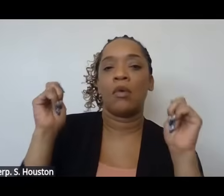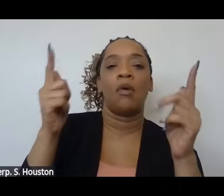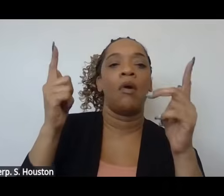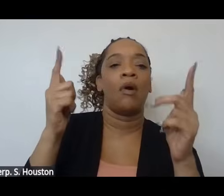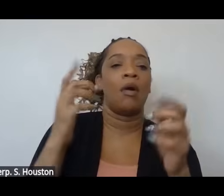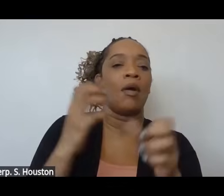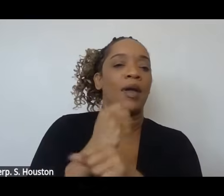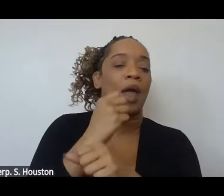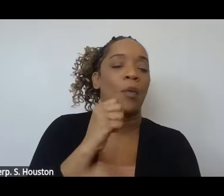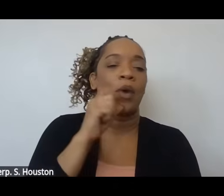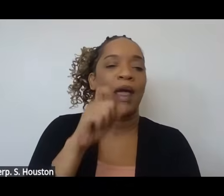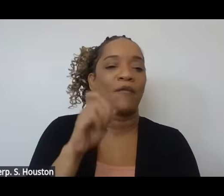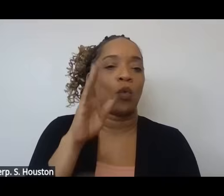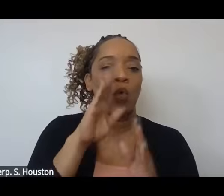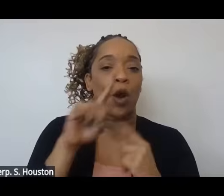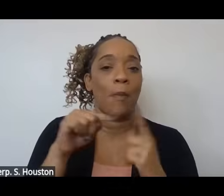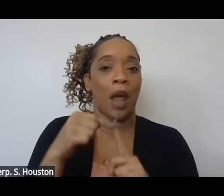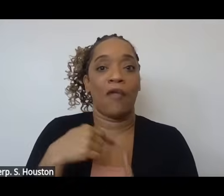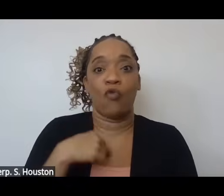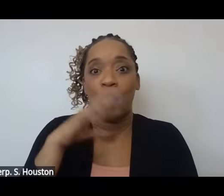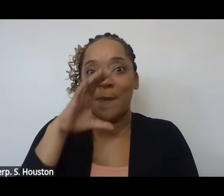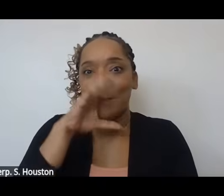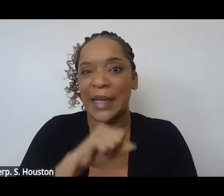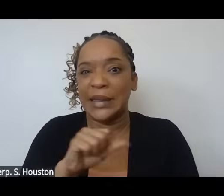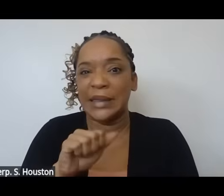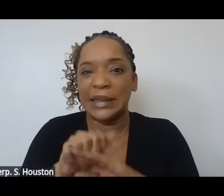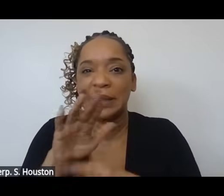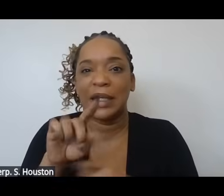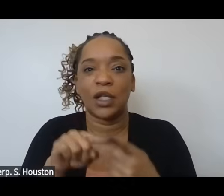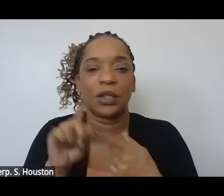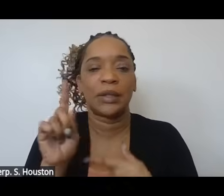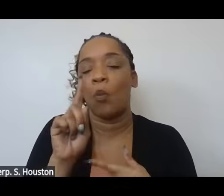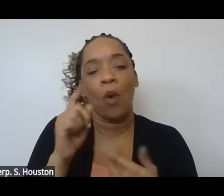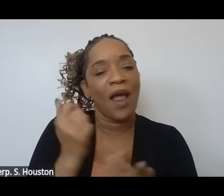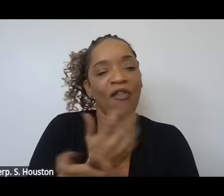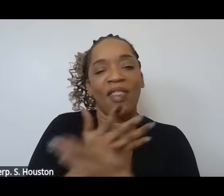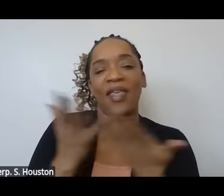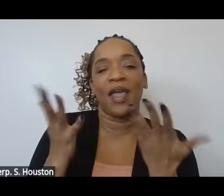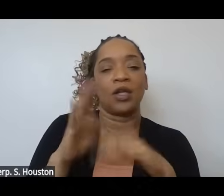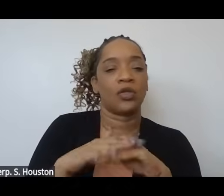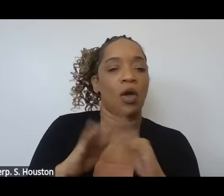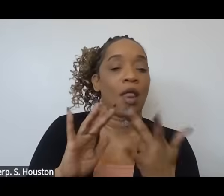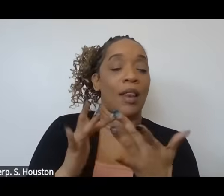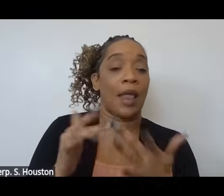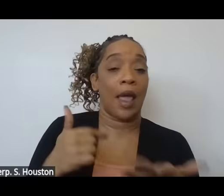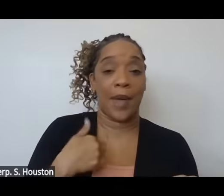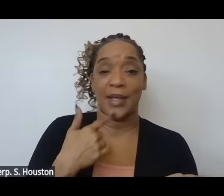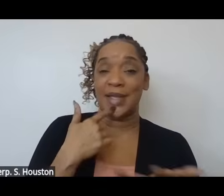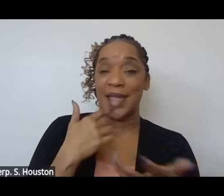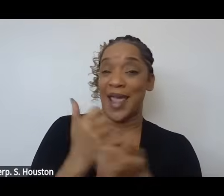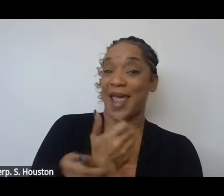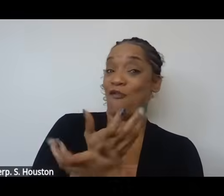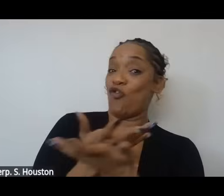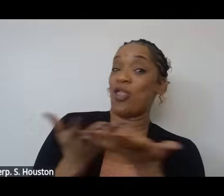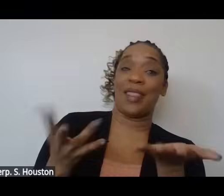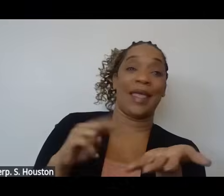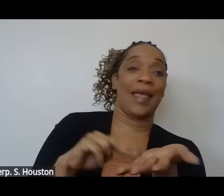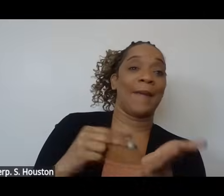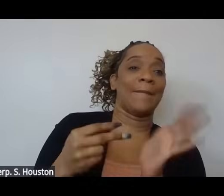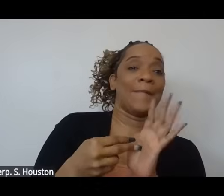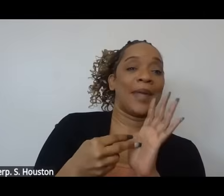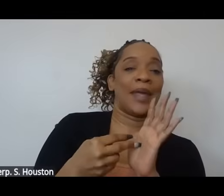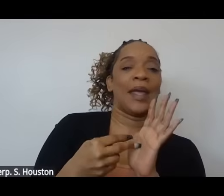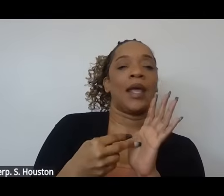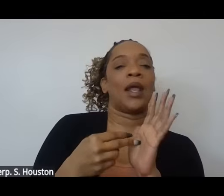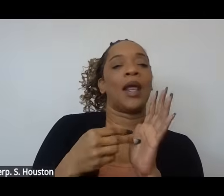something? Did we miss sending it to somebody? Everything goes online. And when I say everything, what I mean are like in the petition context,